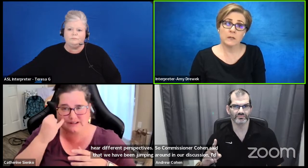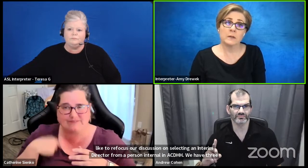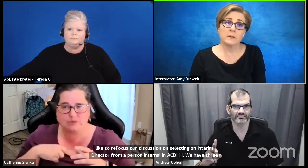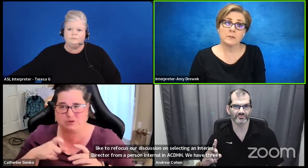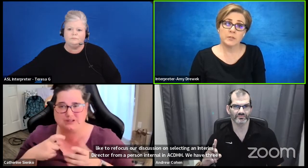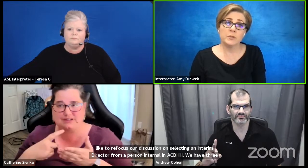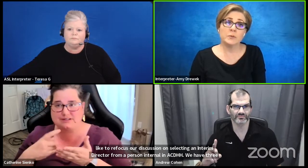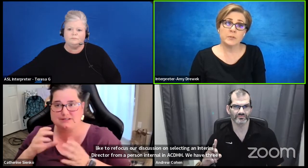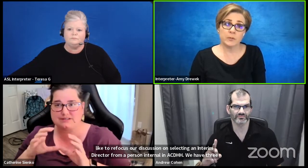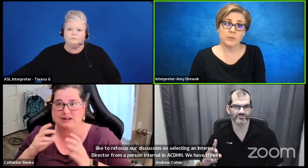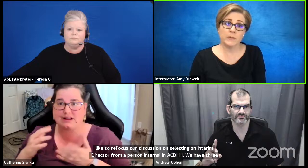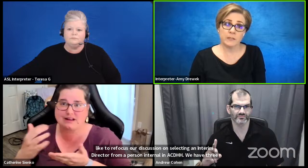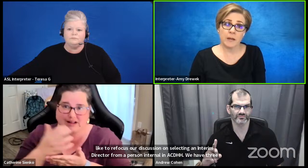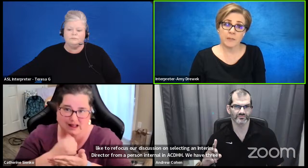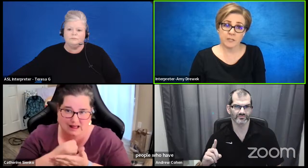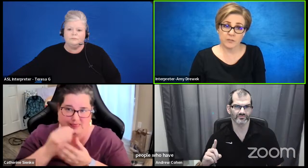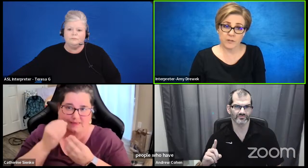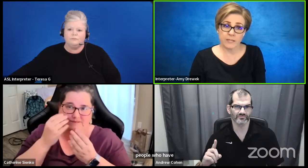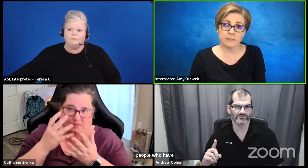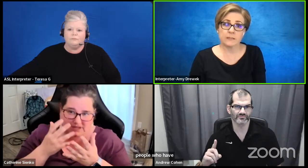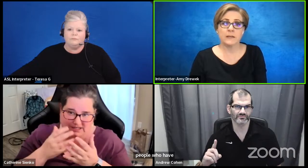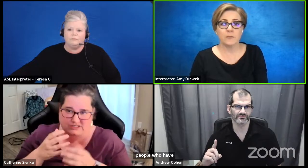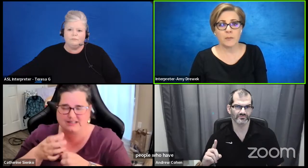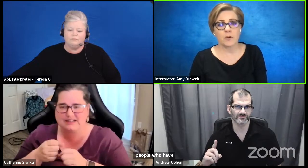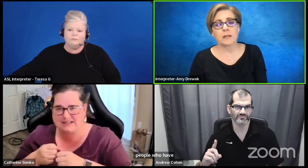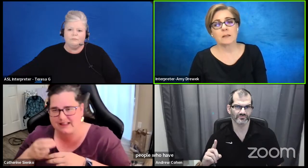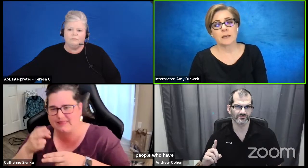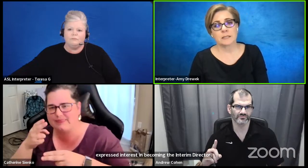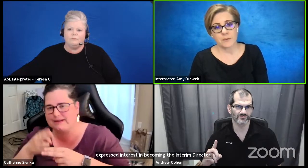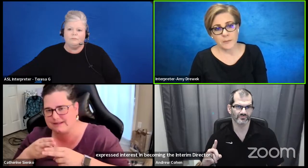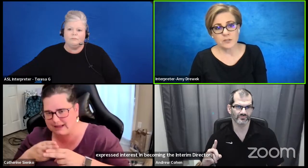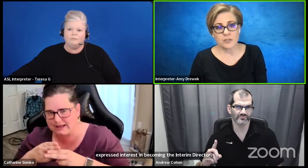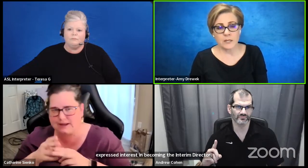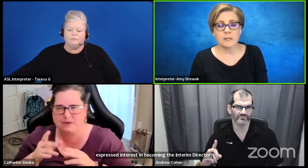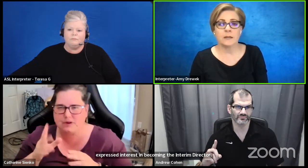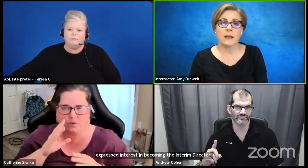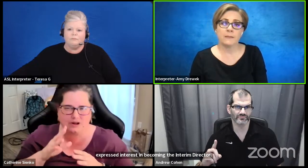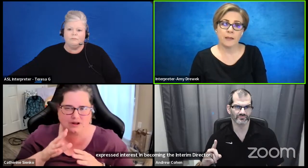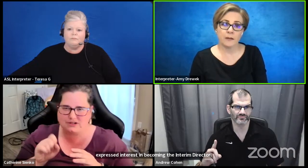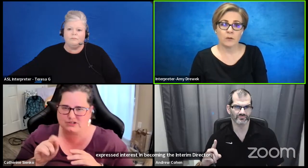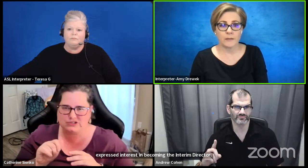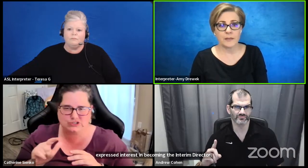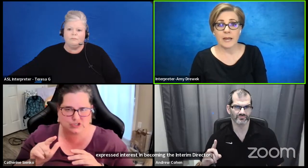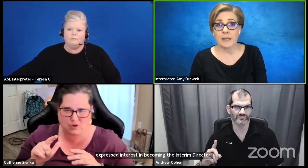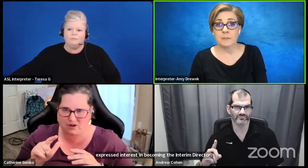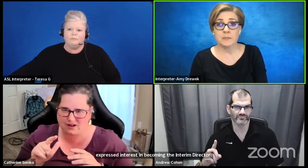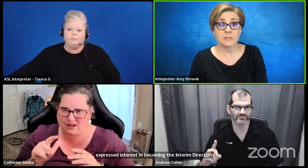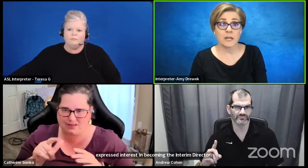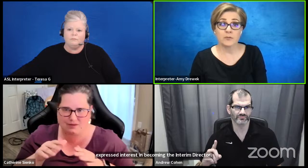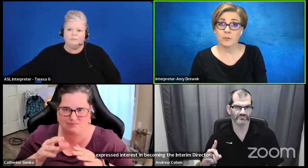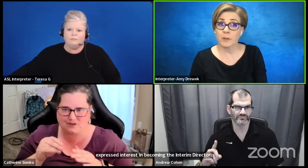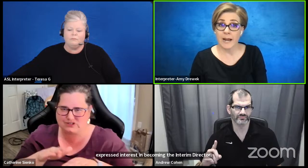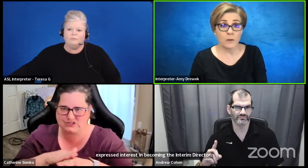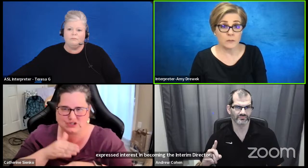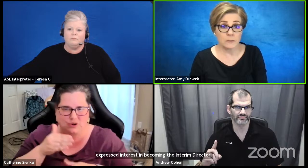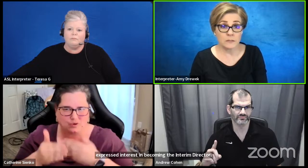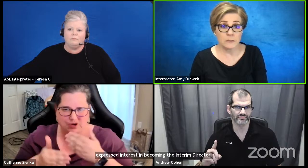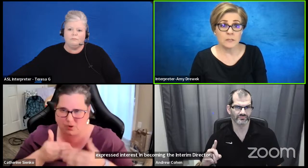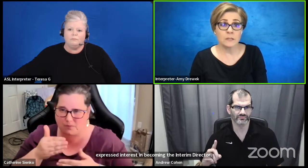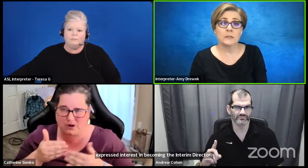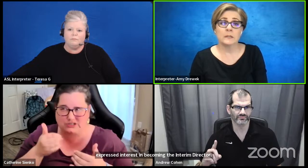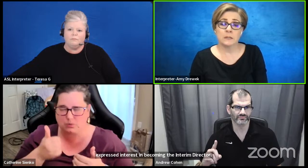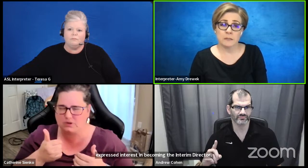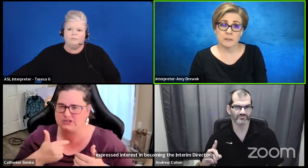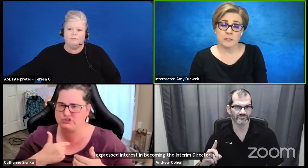director due to the time constraints. If we were to collect information and then look at the names and drew